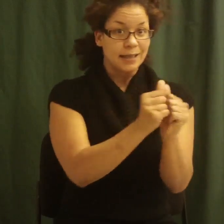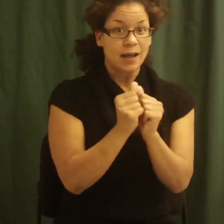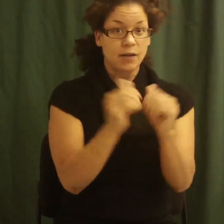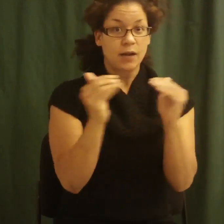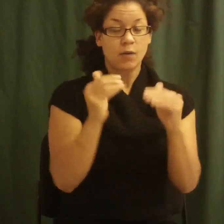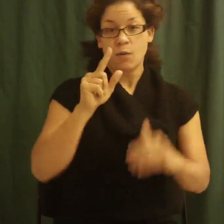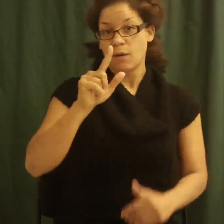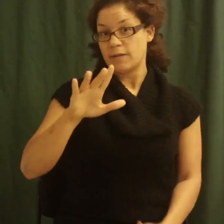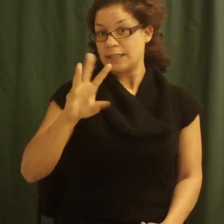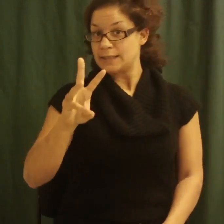what?